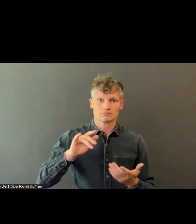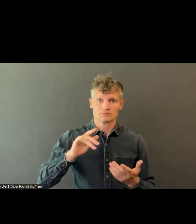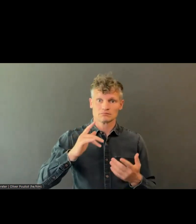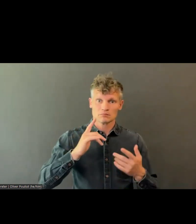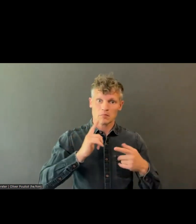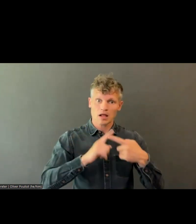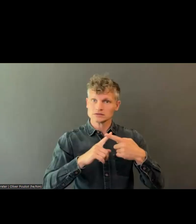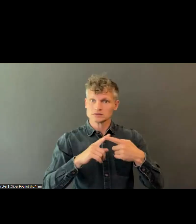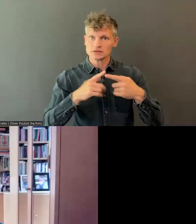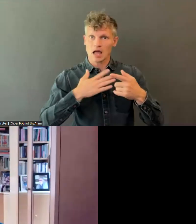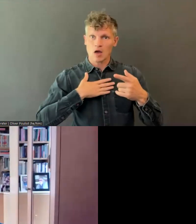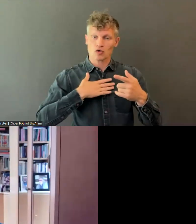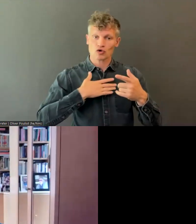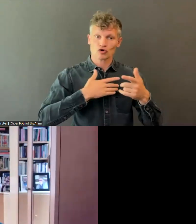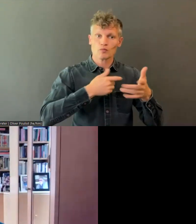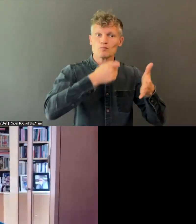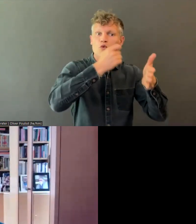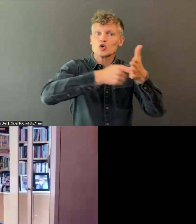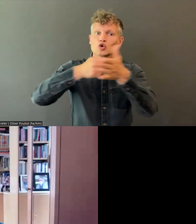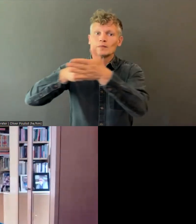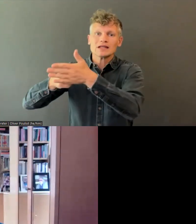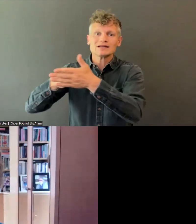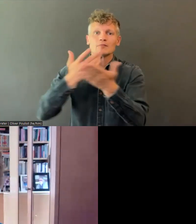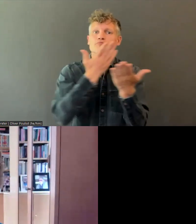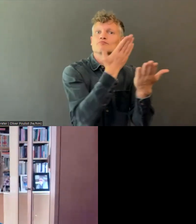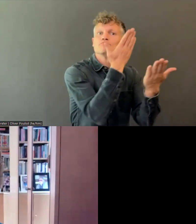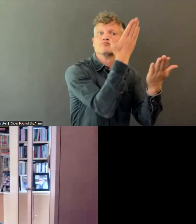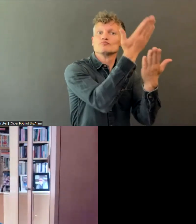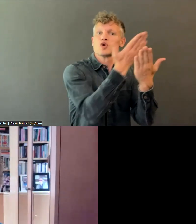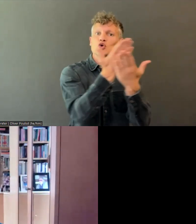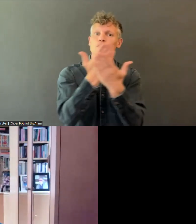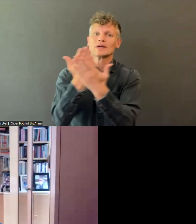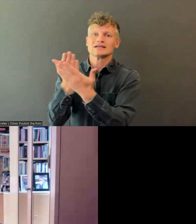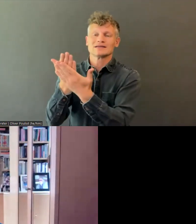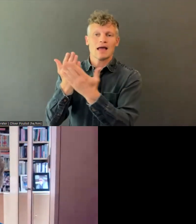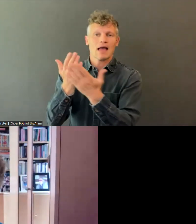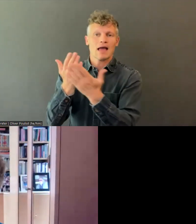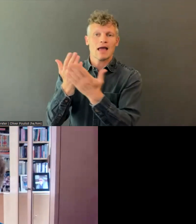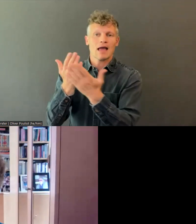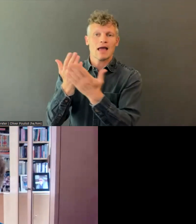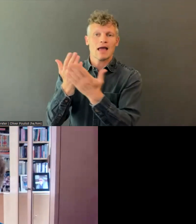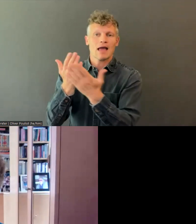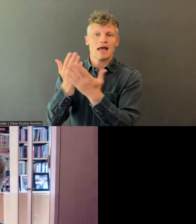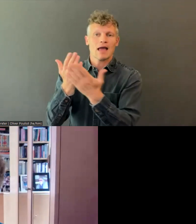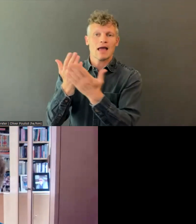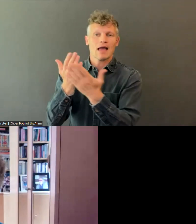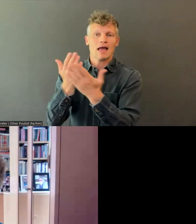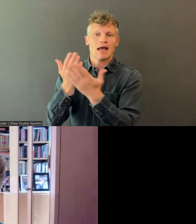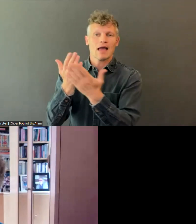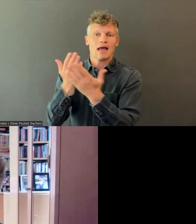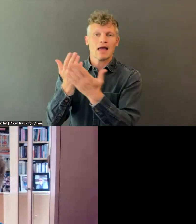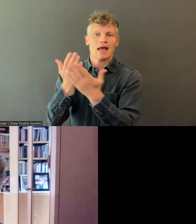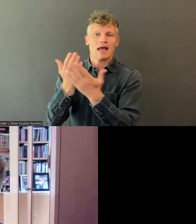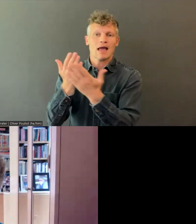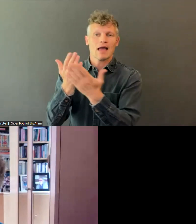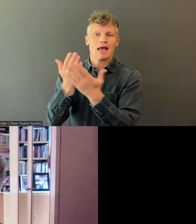Susan. Thank you. That was a very concise summary of months and months of work, Andy.